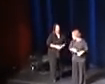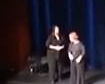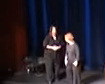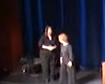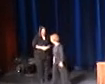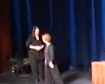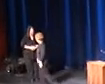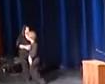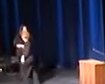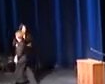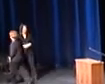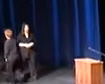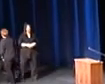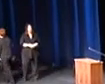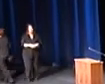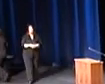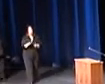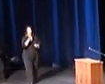the steeple. Yep.